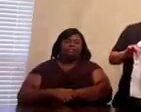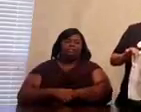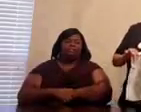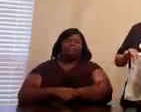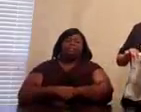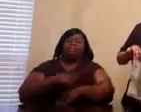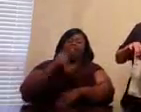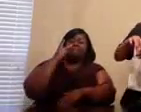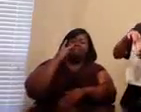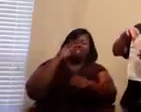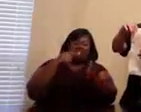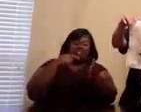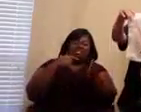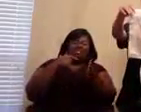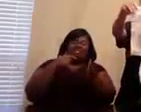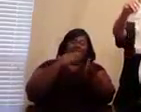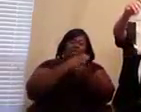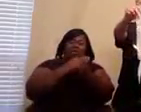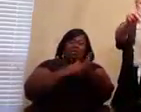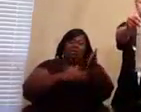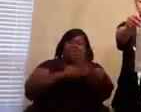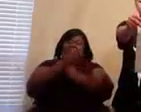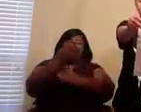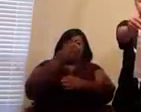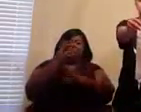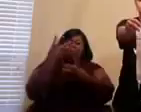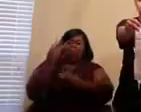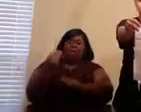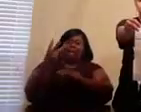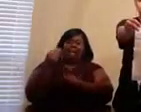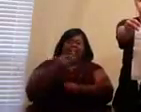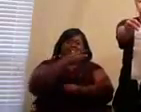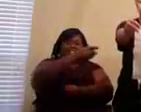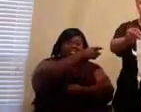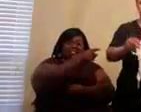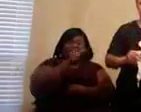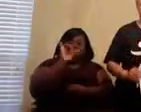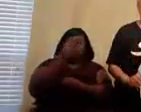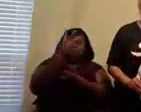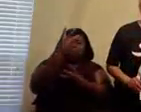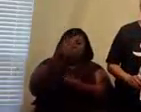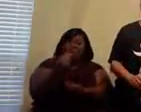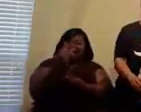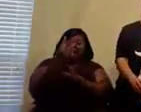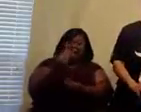And her hand is wet. And notice the napkin is also wet.